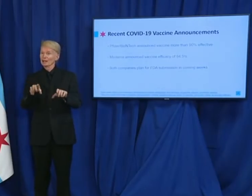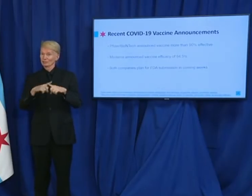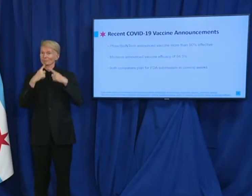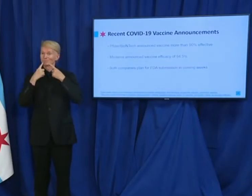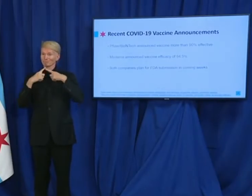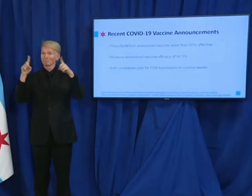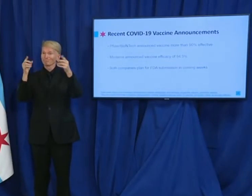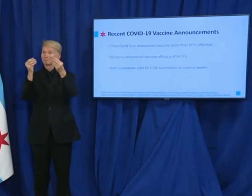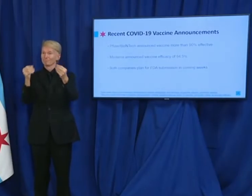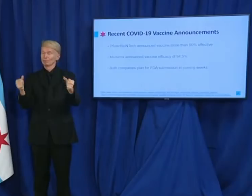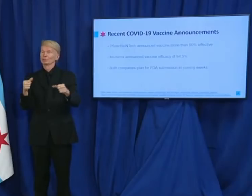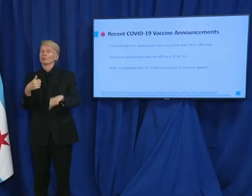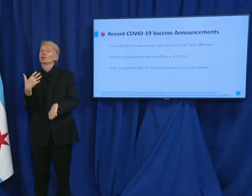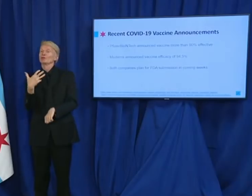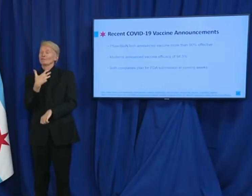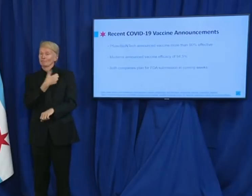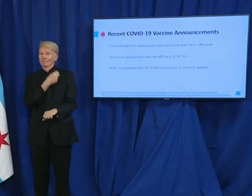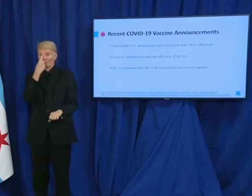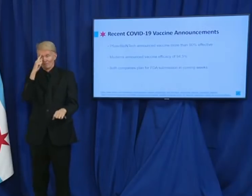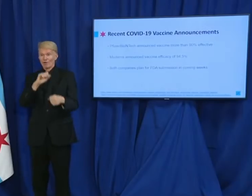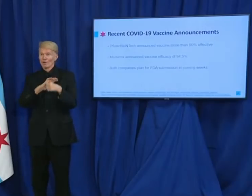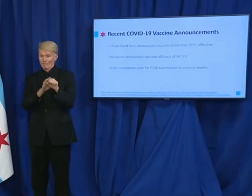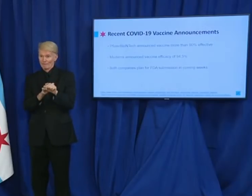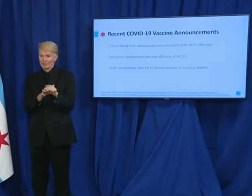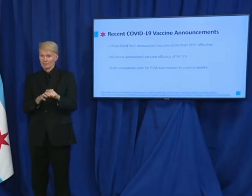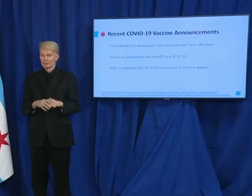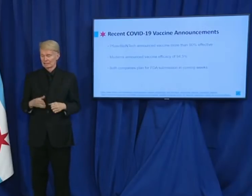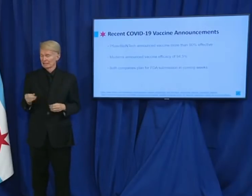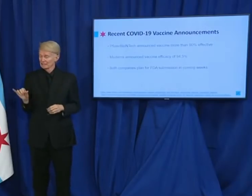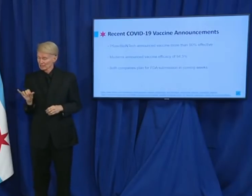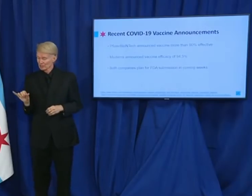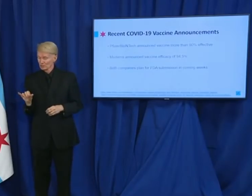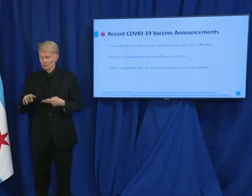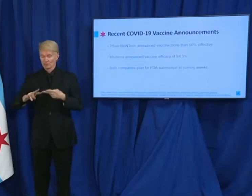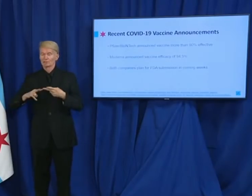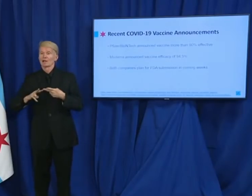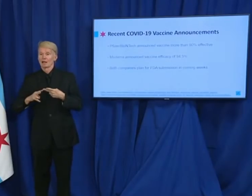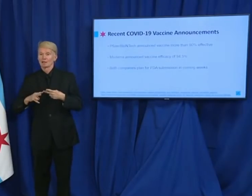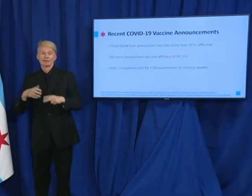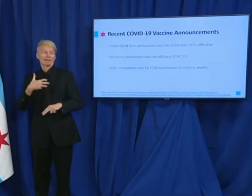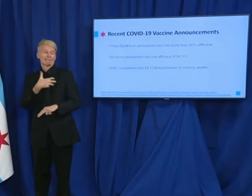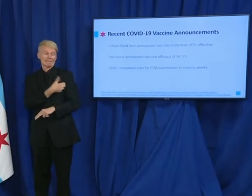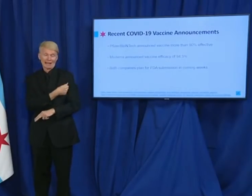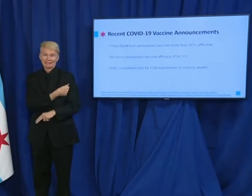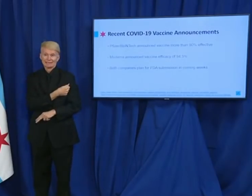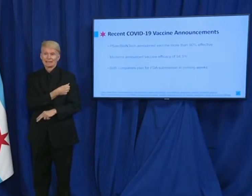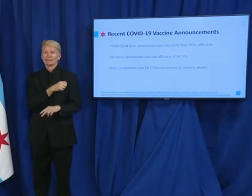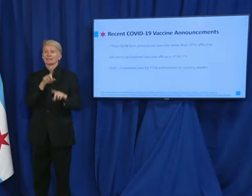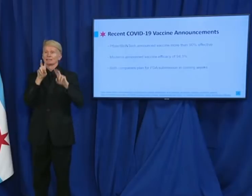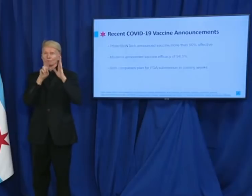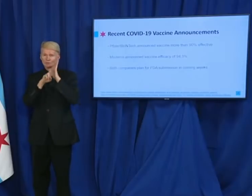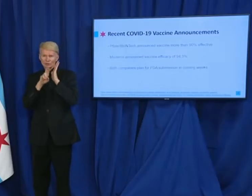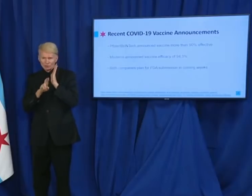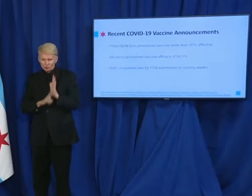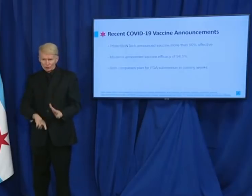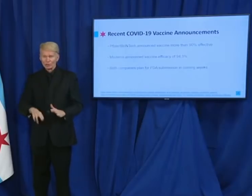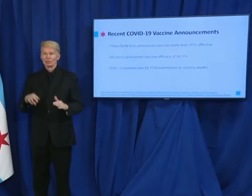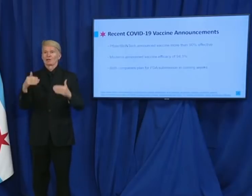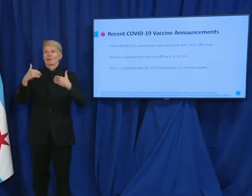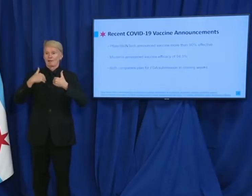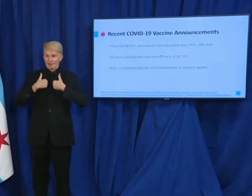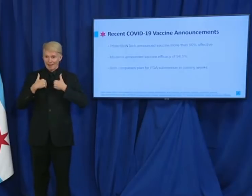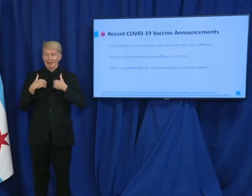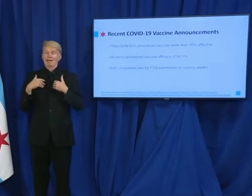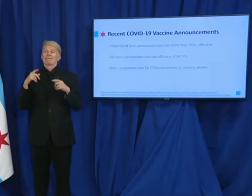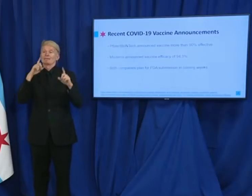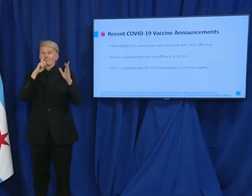good safety profile. Similarly, just this week, the second vaccine that is in large phase 3 trials